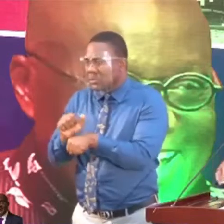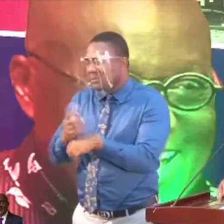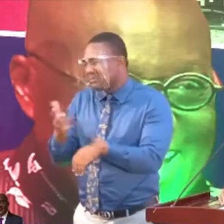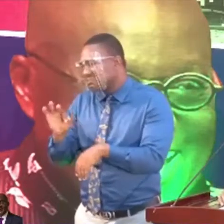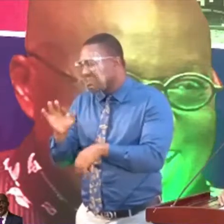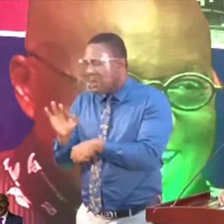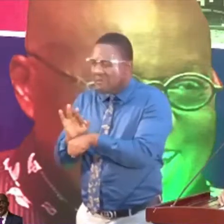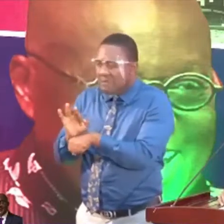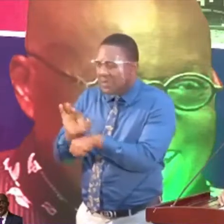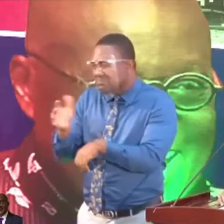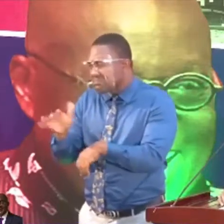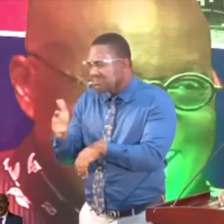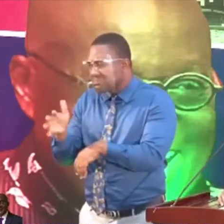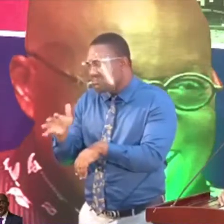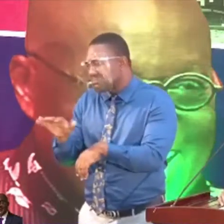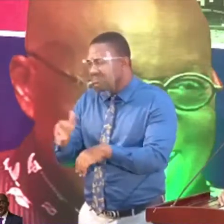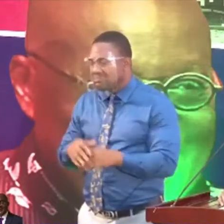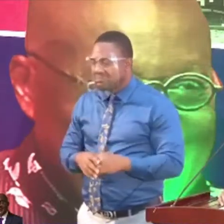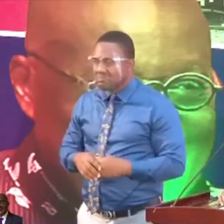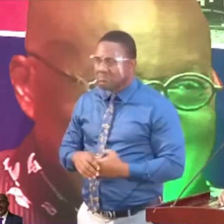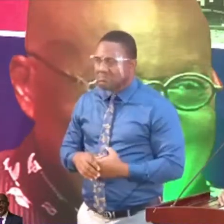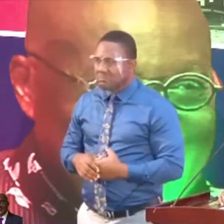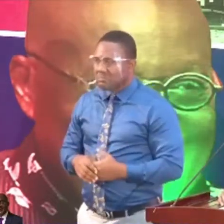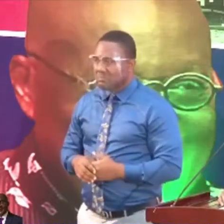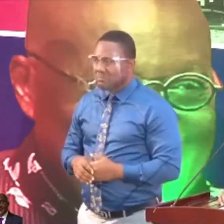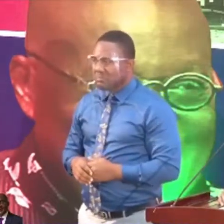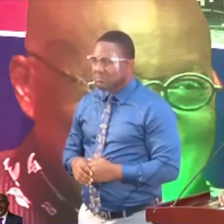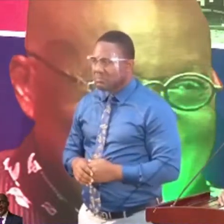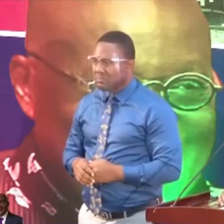Semi-functional, I'm being a little generous.